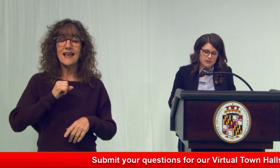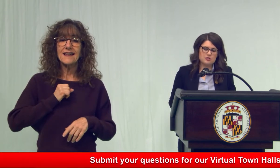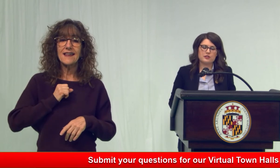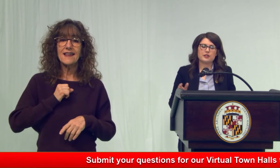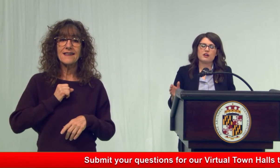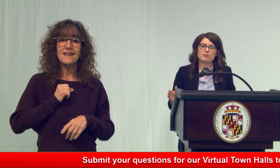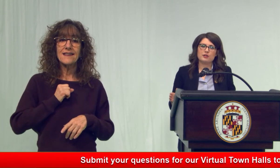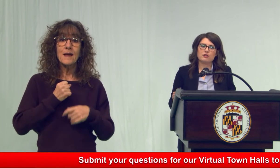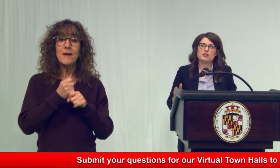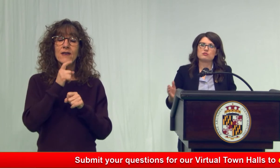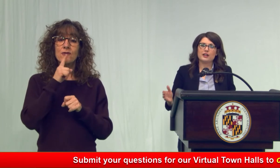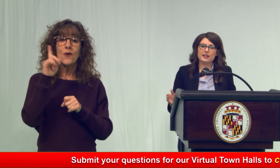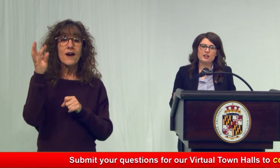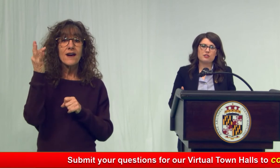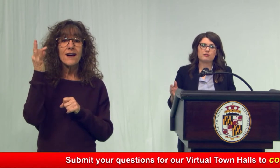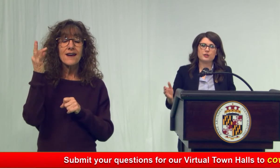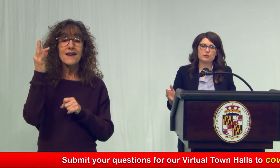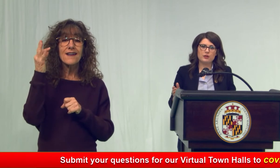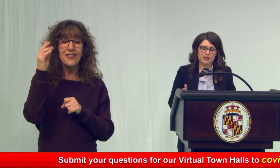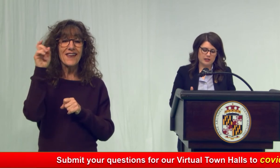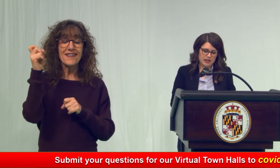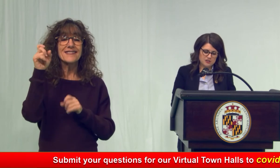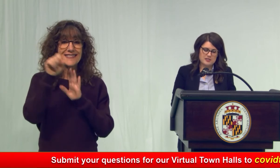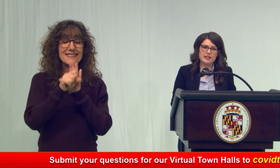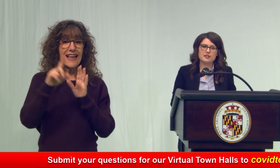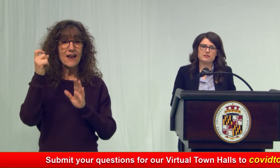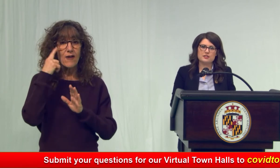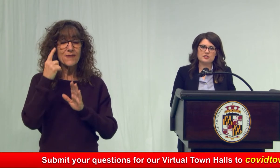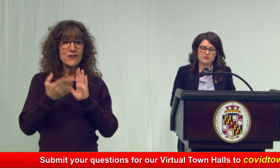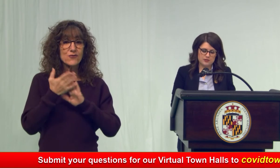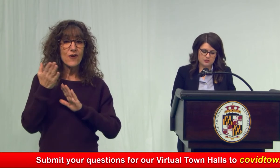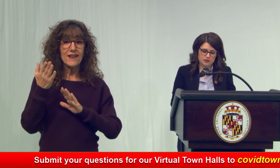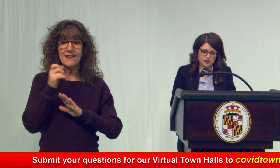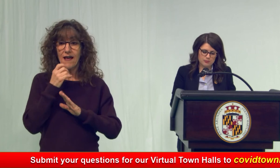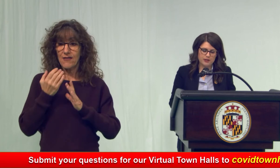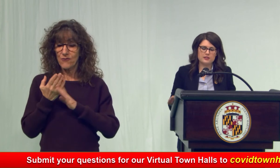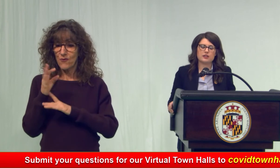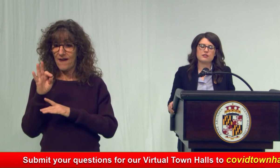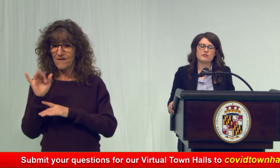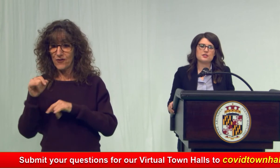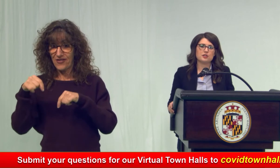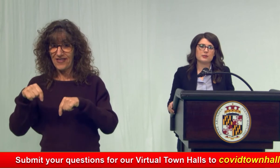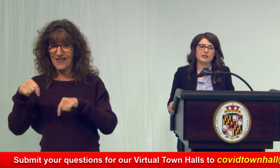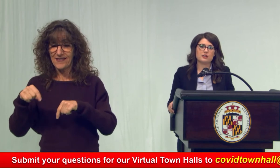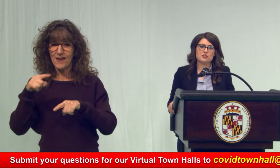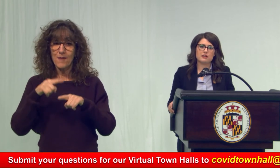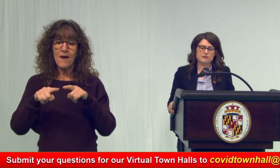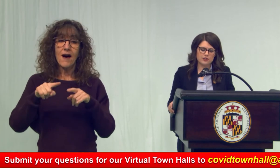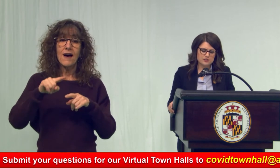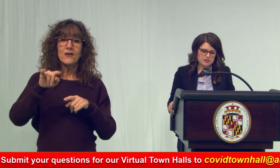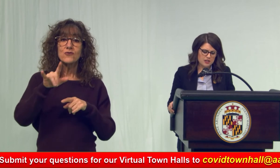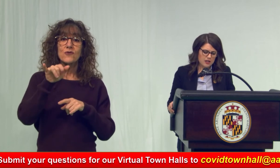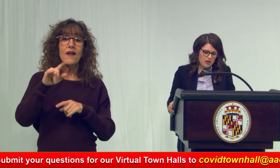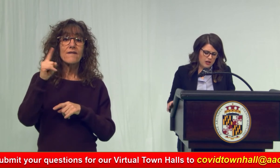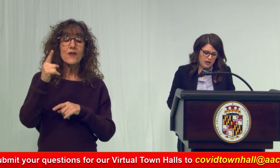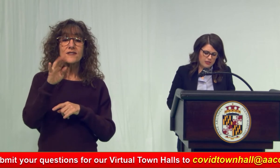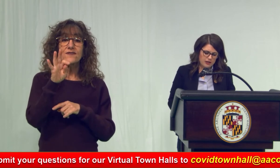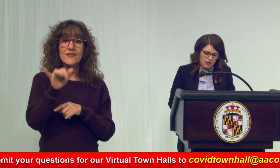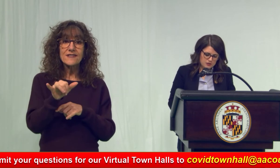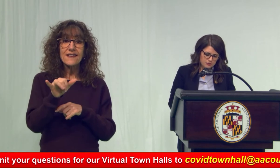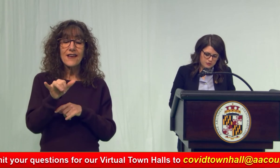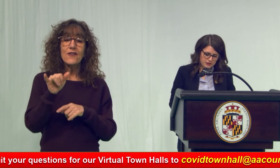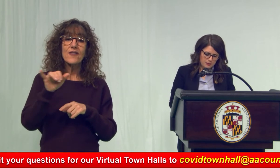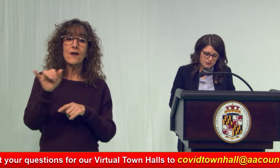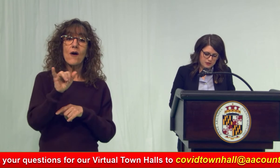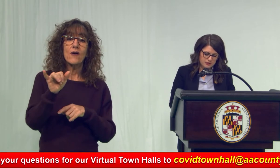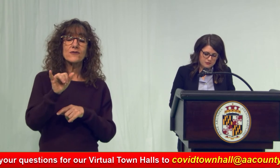from making sure that government is running through not just the end of this fiscal year, but the fiscal year beginning on July 1st, that